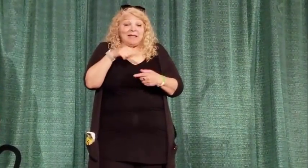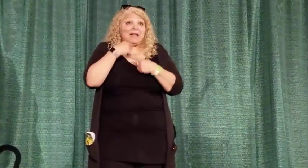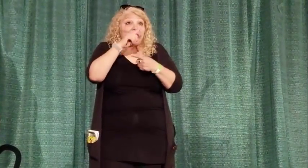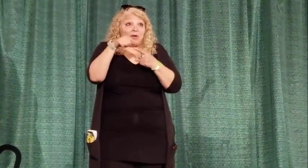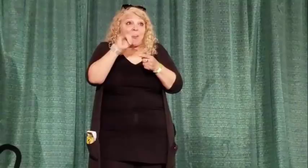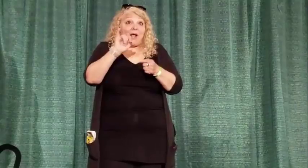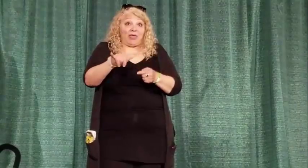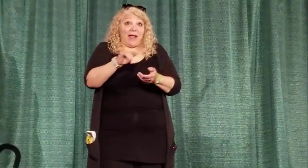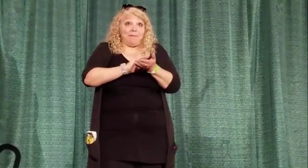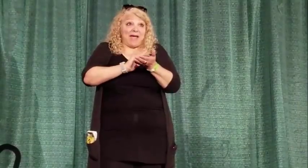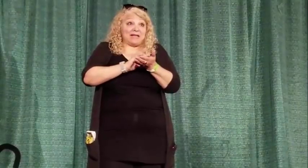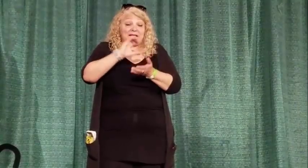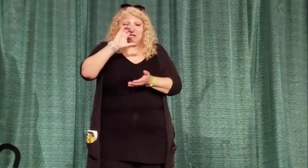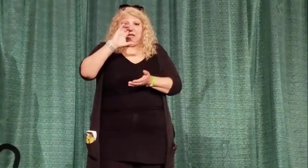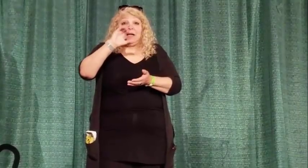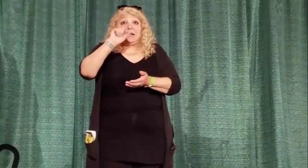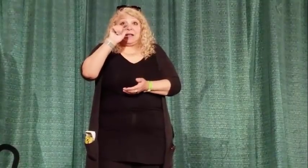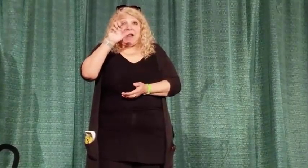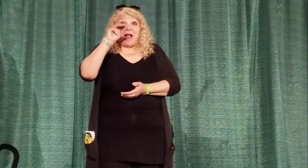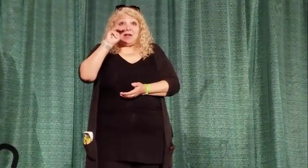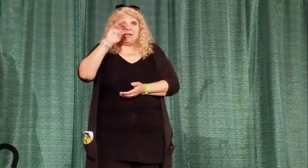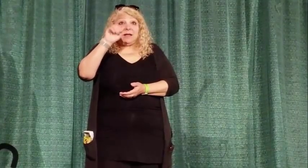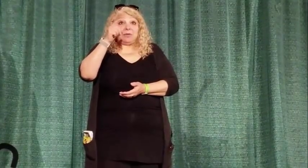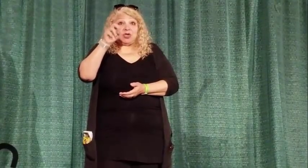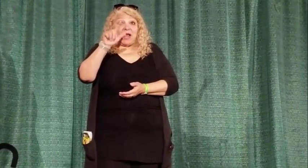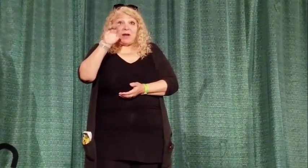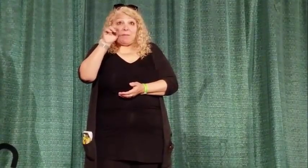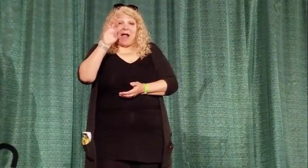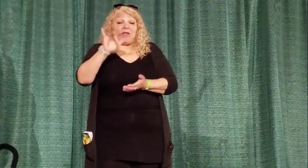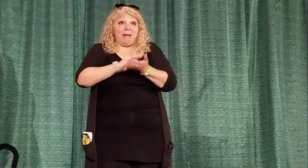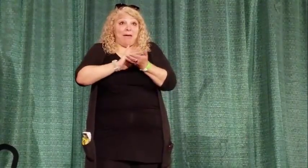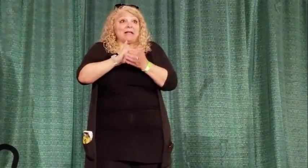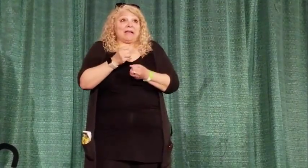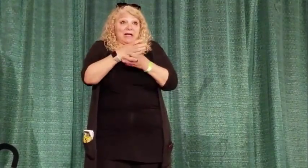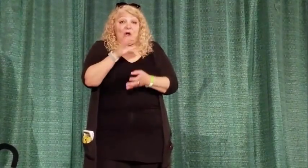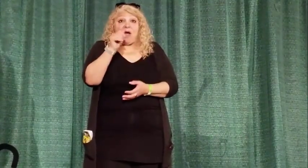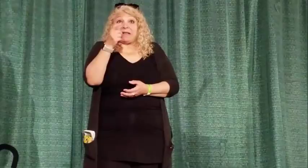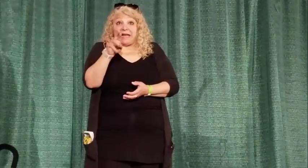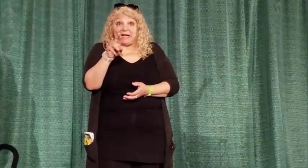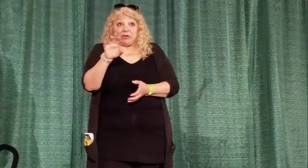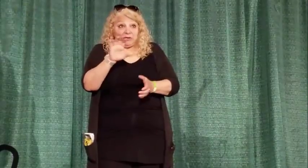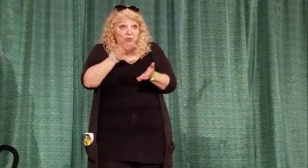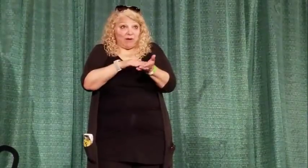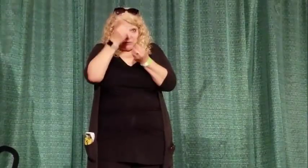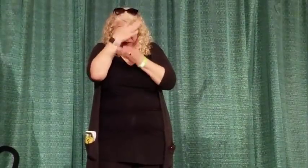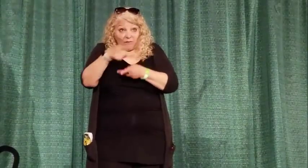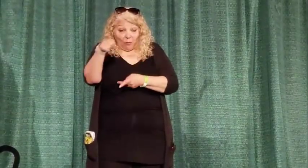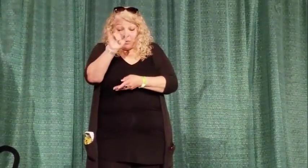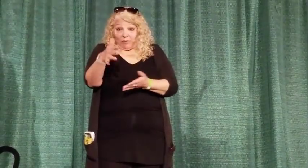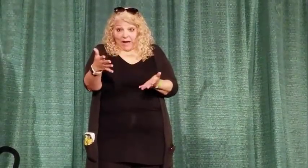blocker over a 10-year period can double the risk of breast cancer? Did they tell you the drugs cause cancer? Did they tell you that?